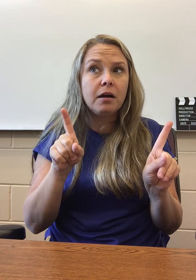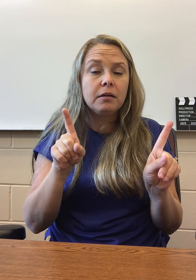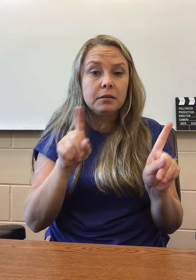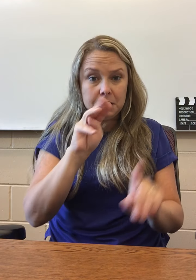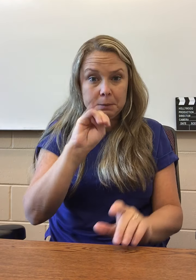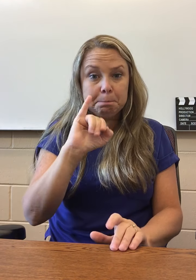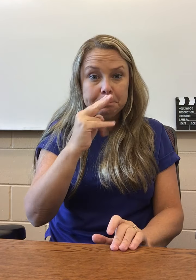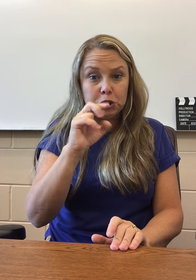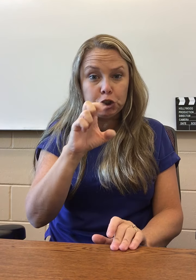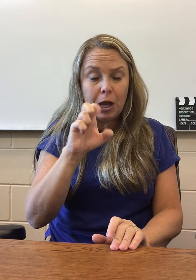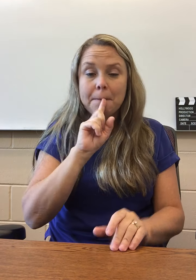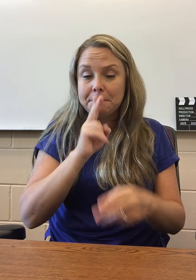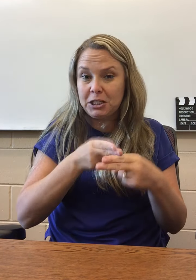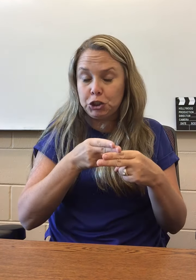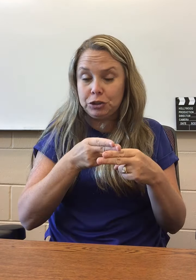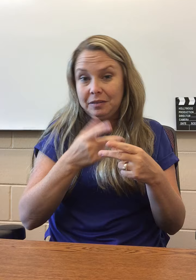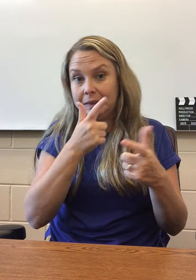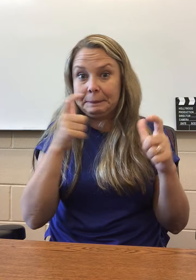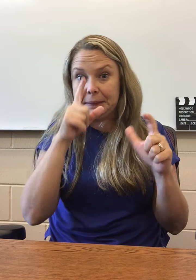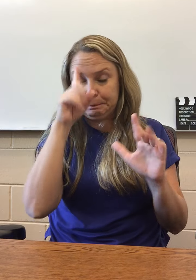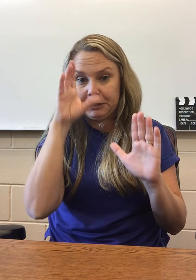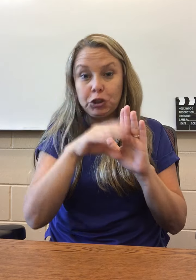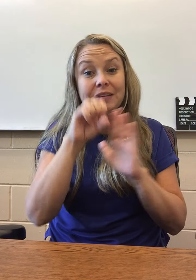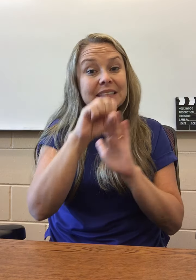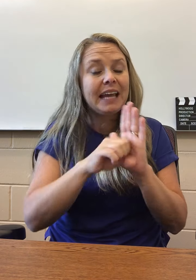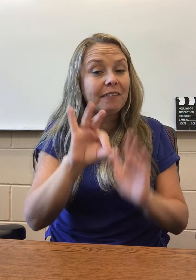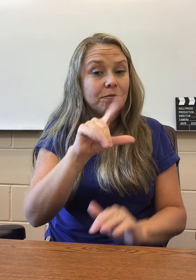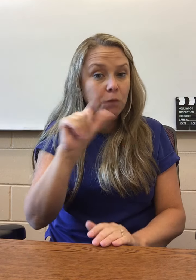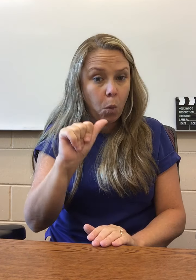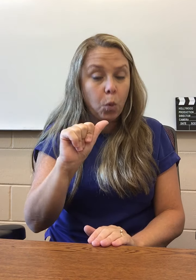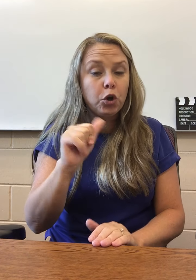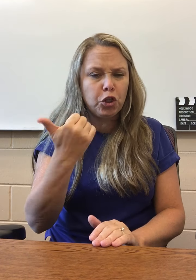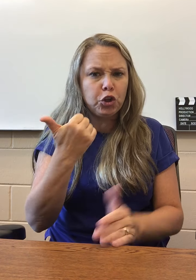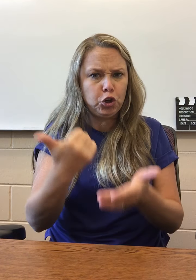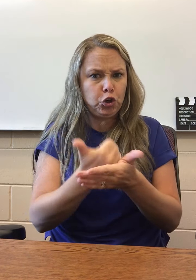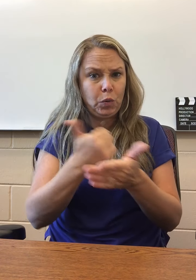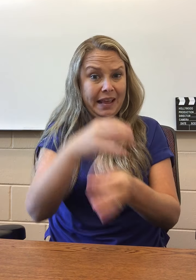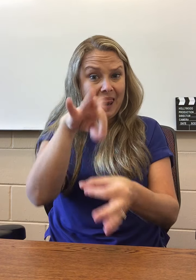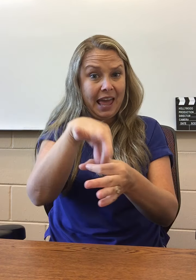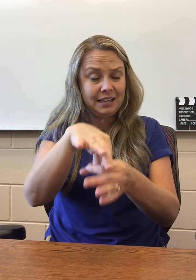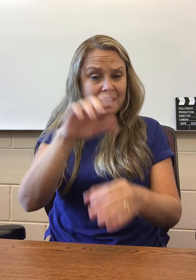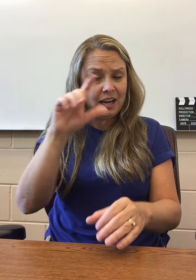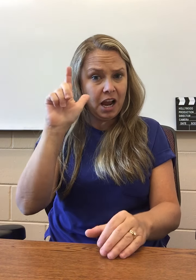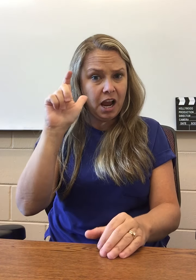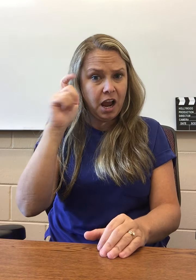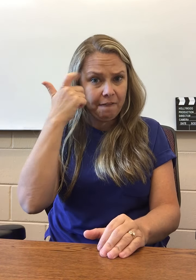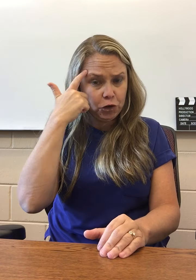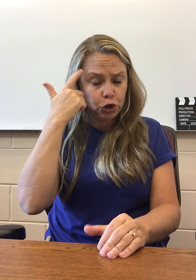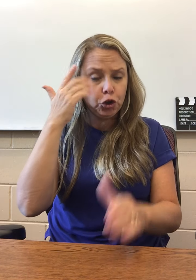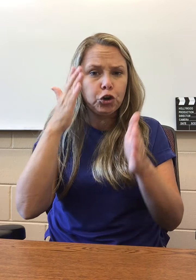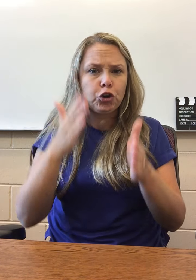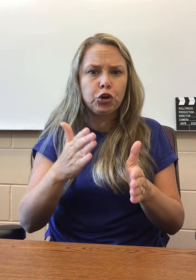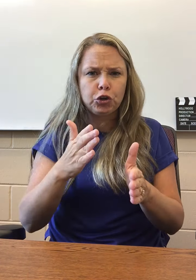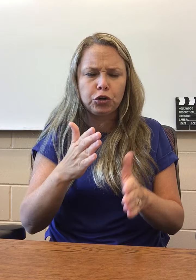mentioned the big picture in the state of florida the the newly elected governor is looking at you know kind of a tumbling position in